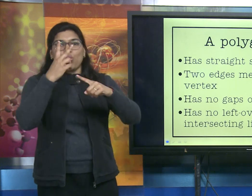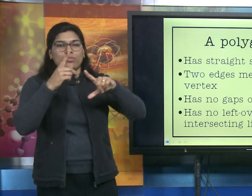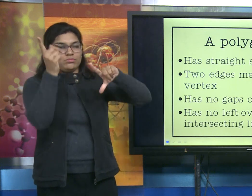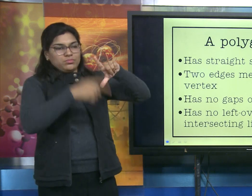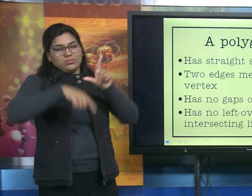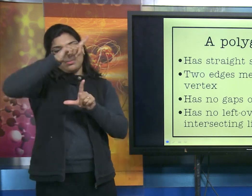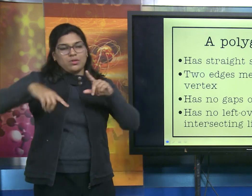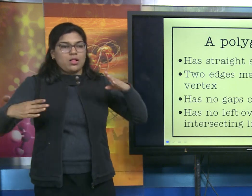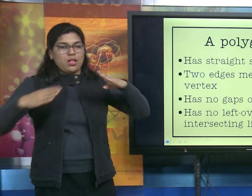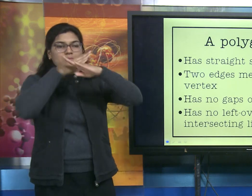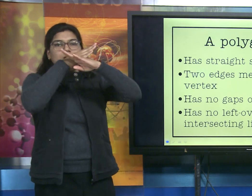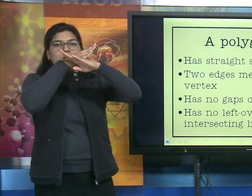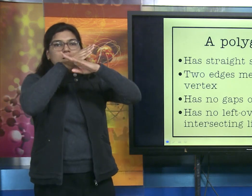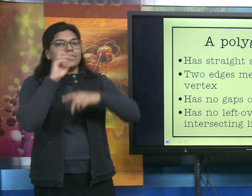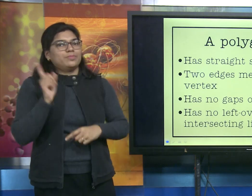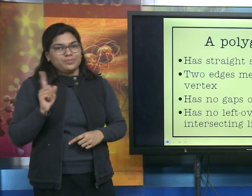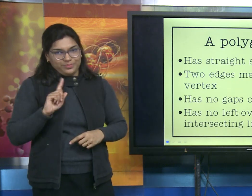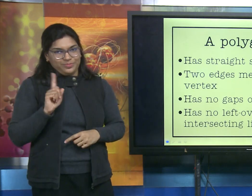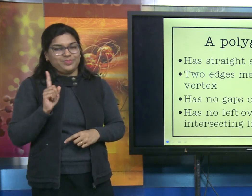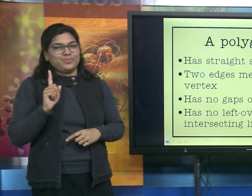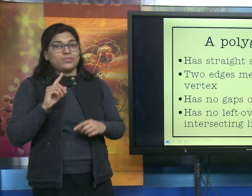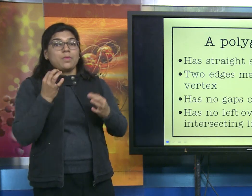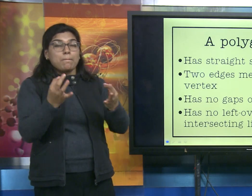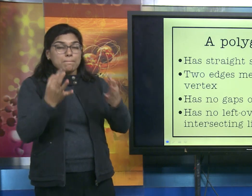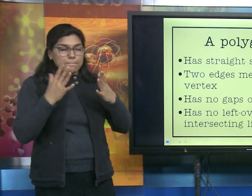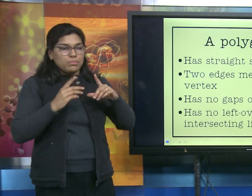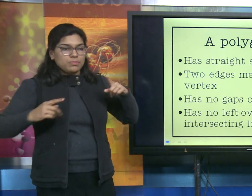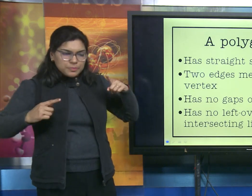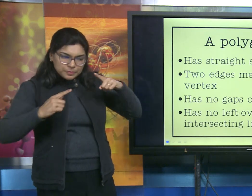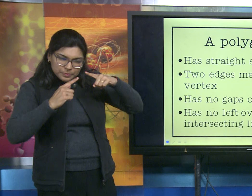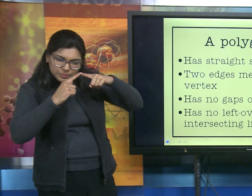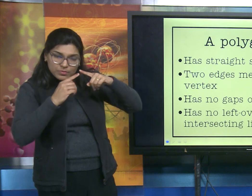line. It should not happen, and also the lines should not intersect.